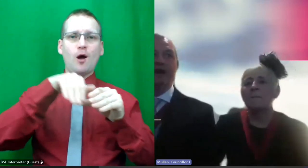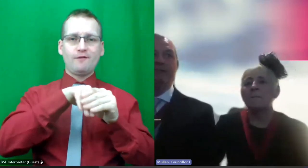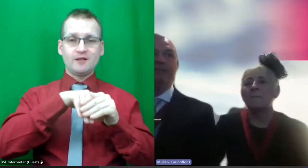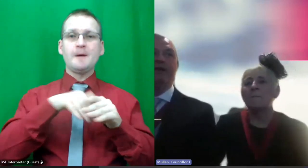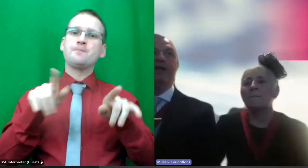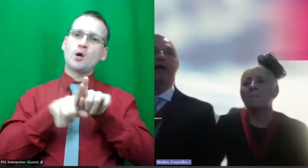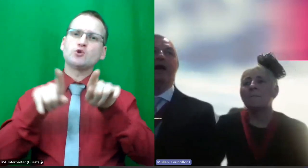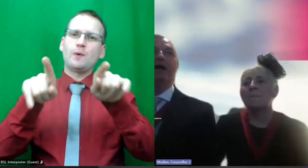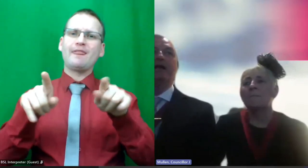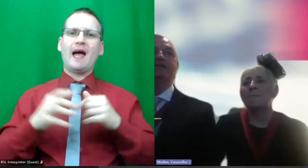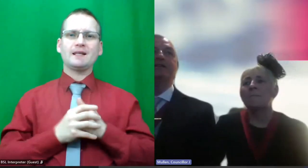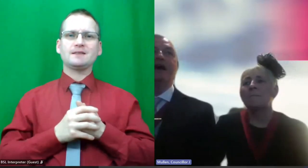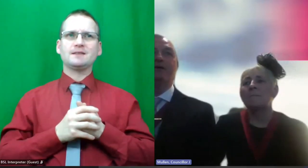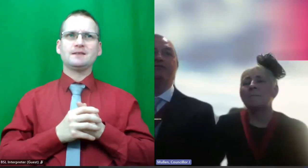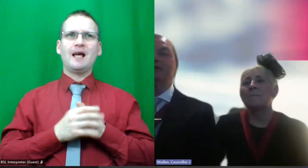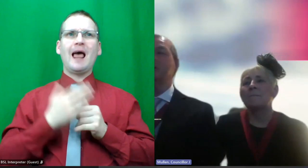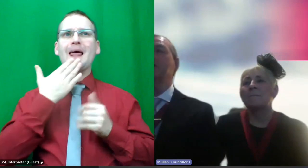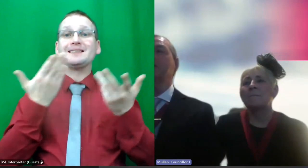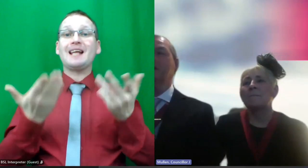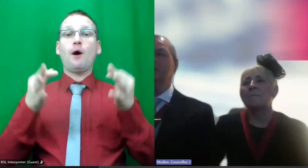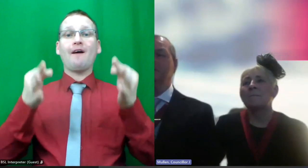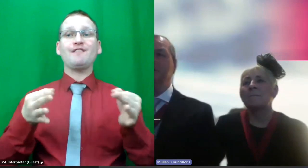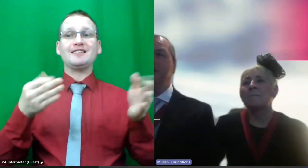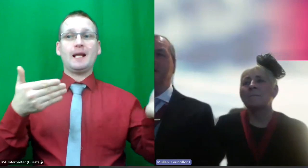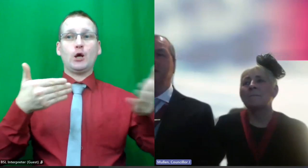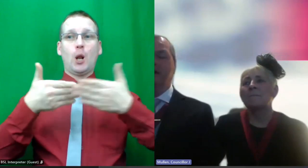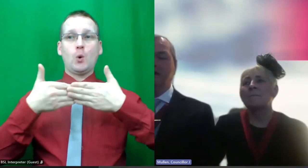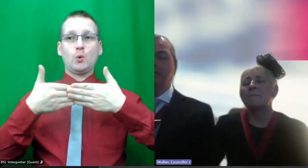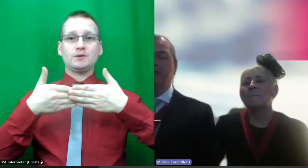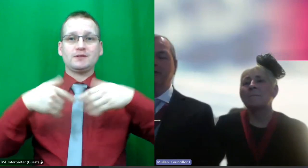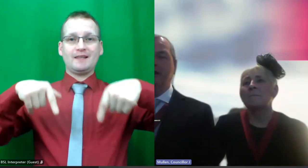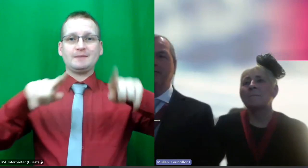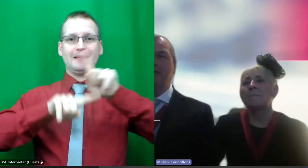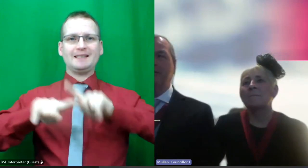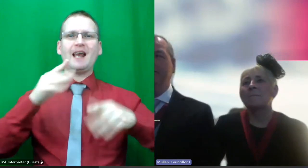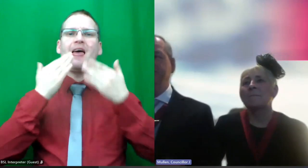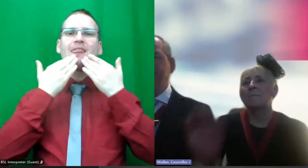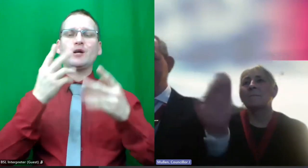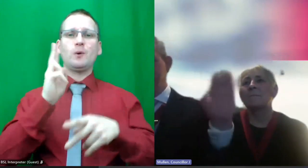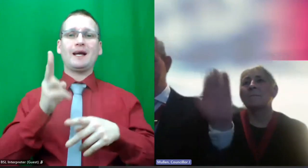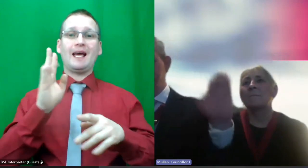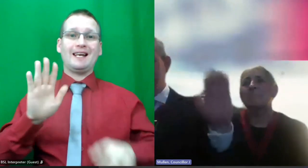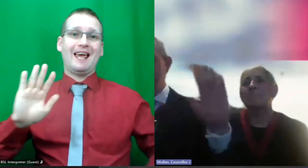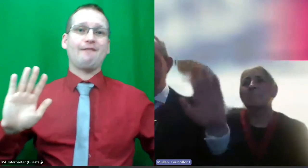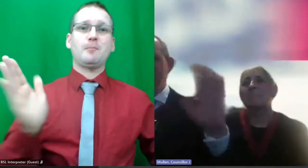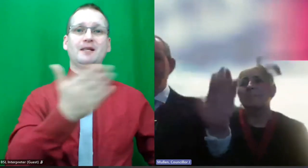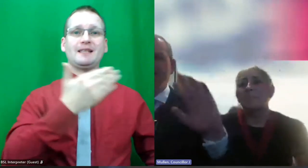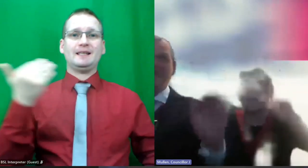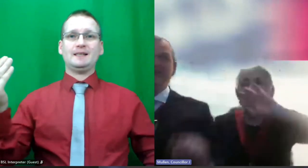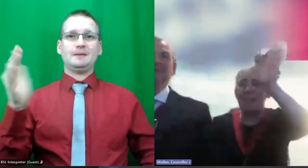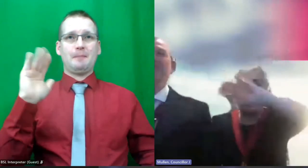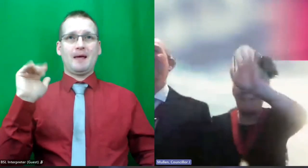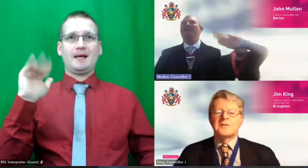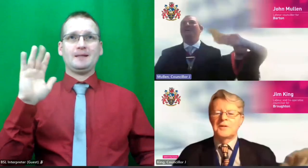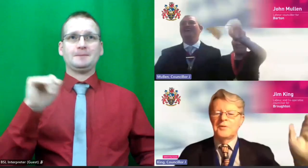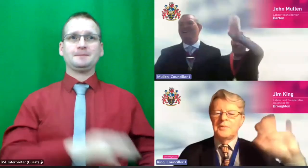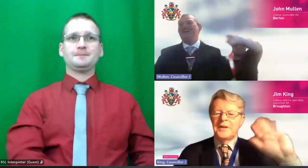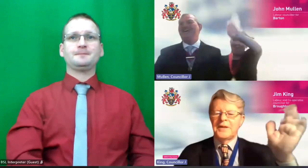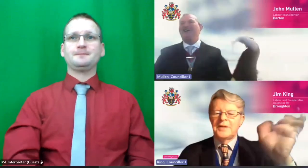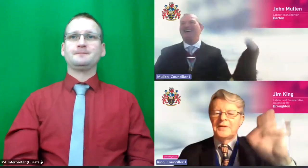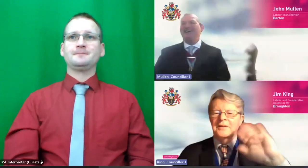with that, I'd like to now officially close this meeting. Thank you once again, everybody. Bye. Thank